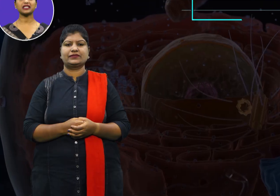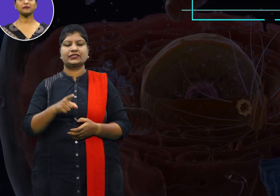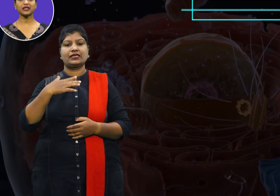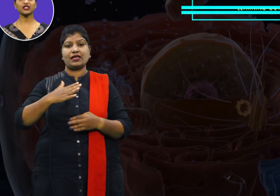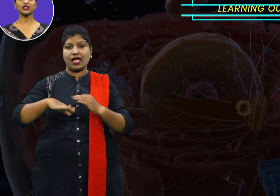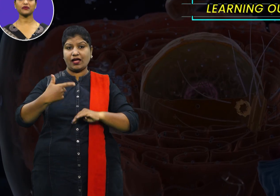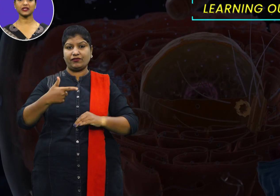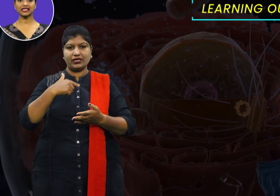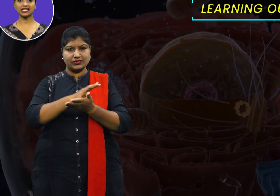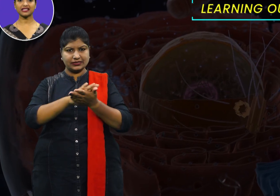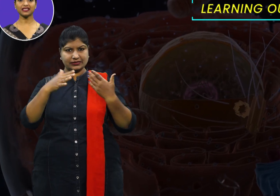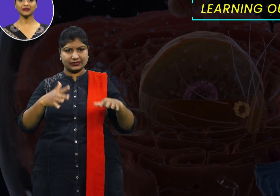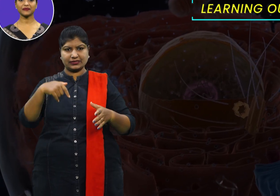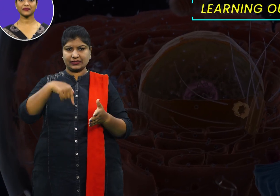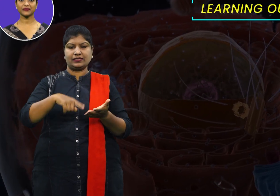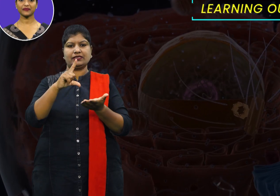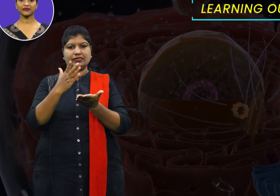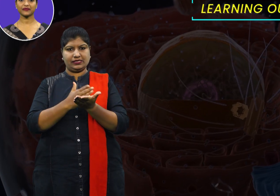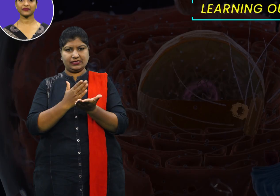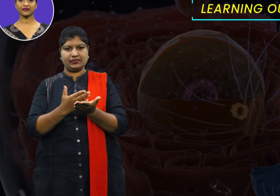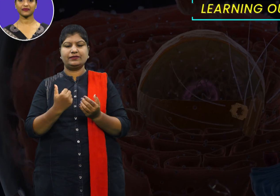After the completion of this lesson,